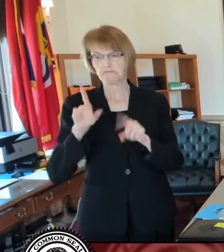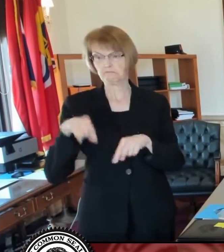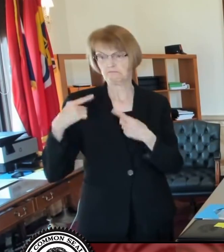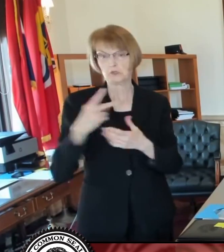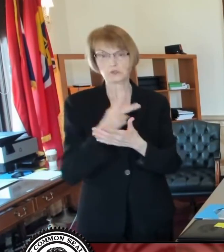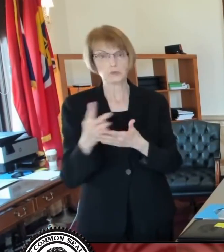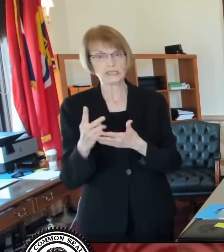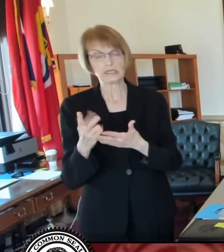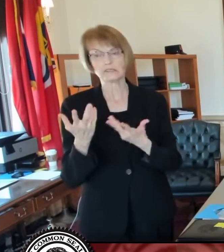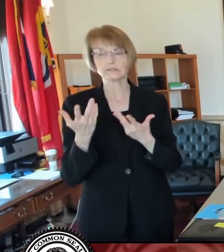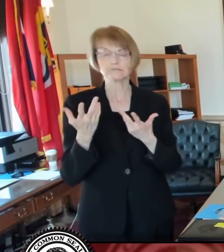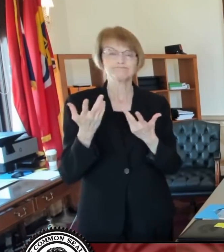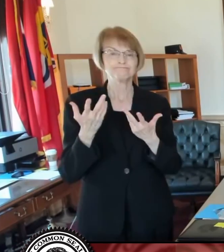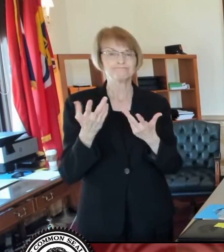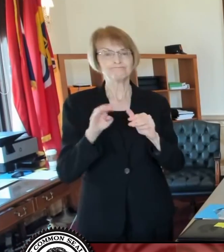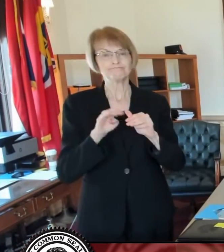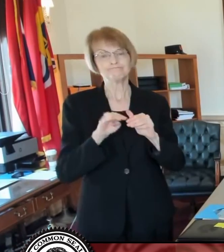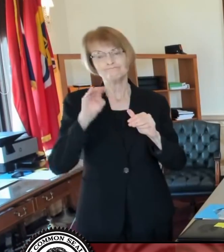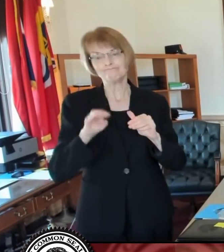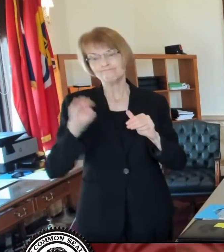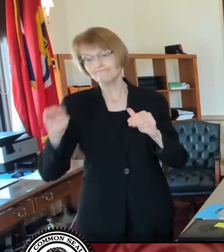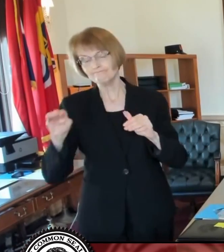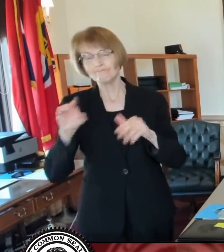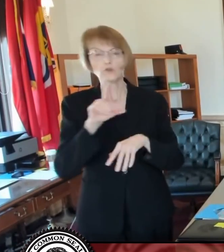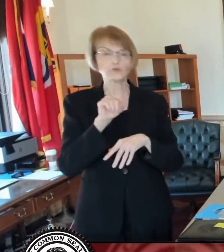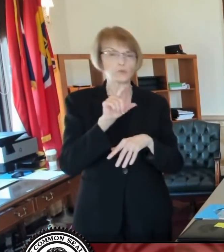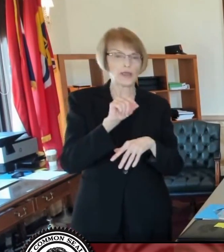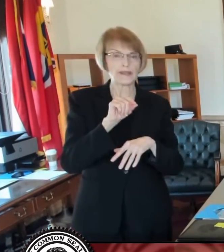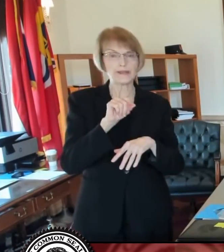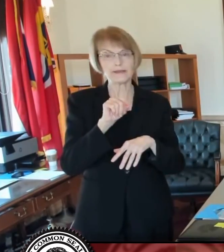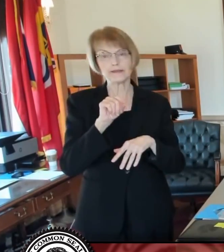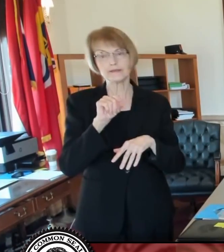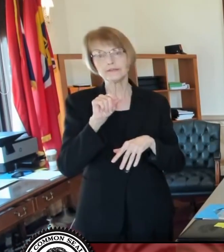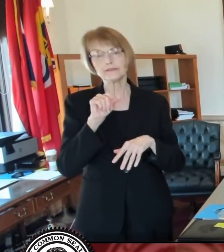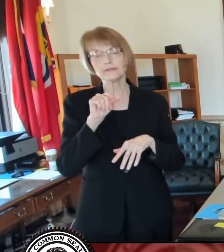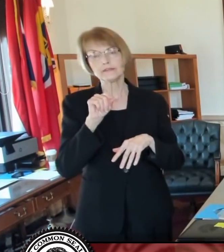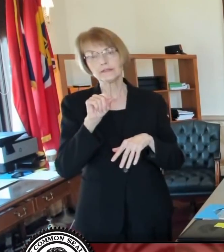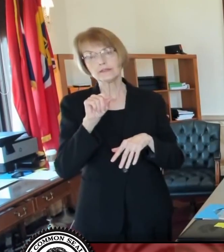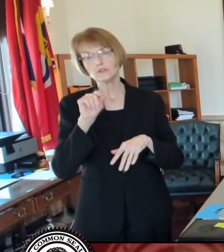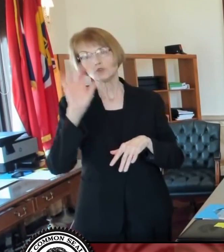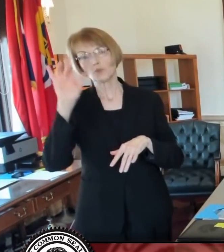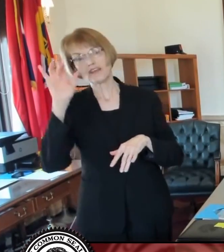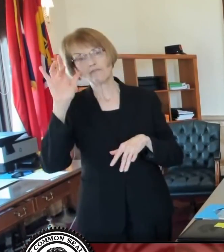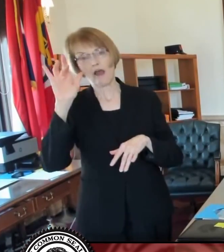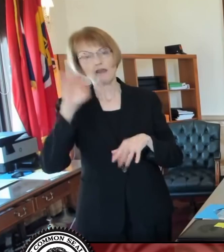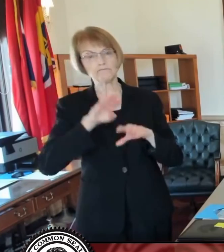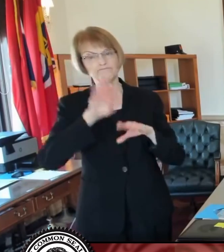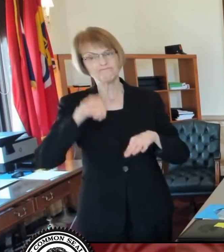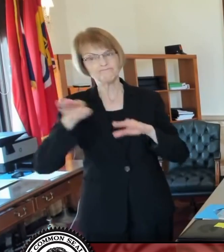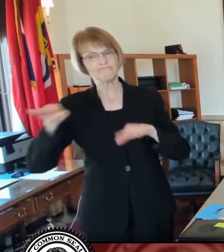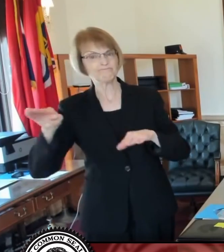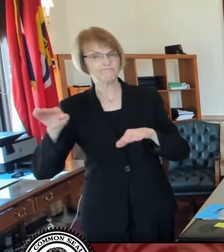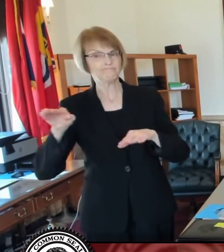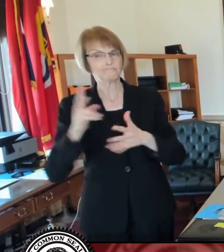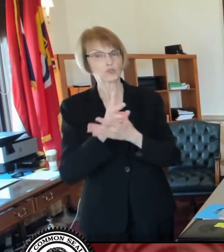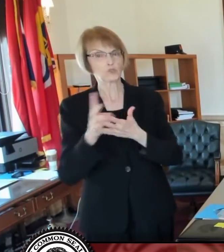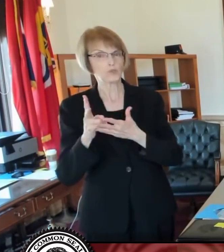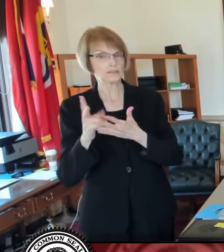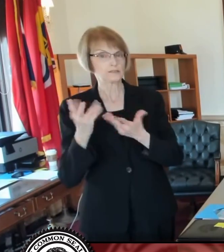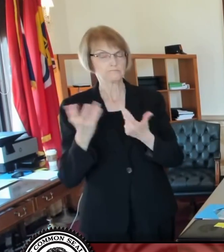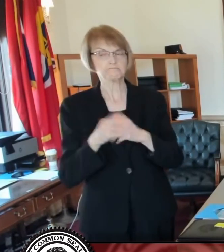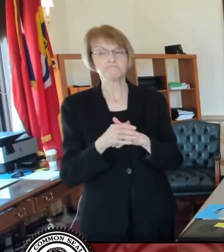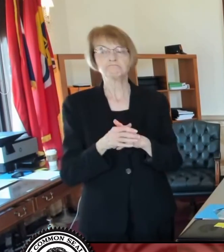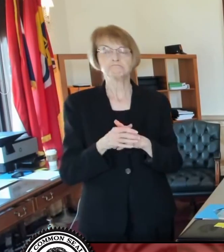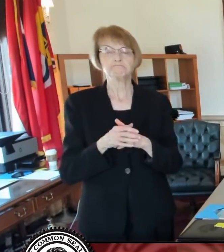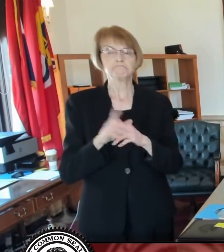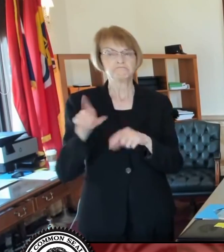It's bounced around between 20 and 25 a day for the last 2 weeks. So that's